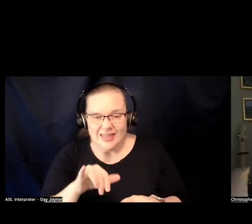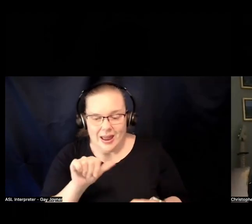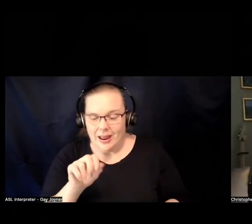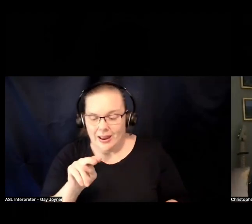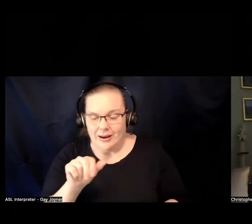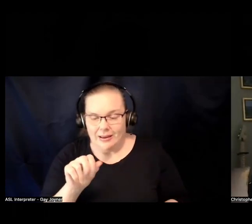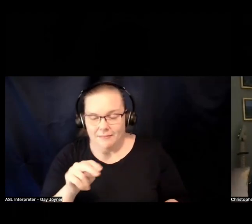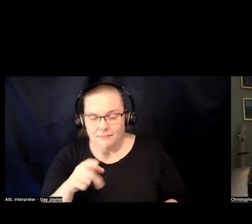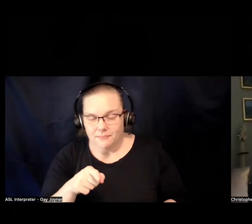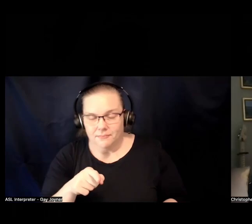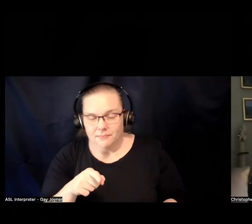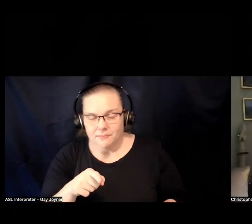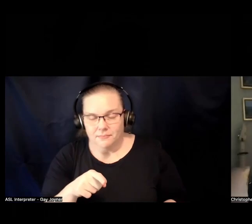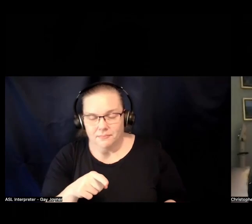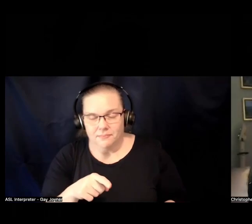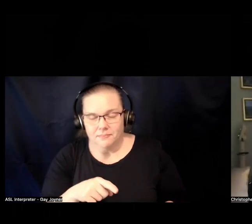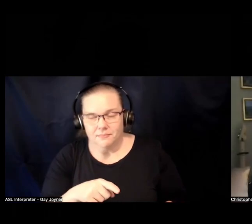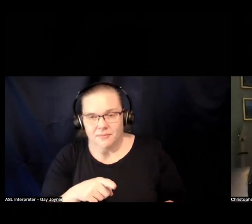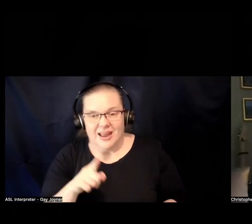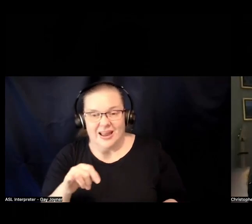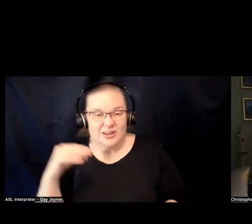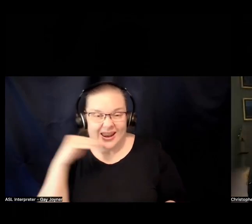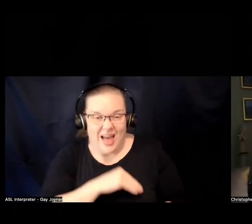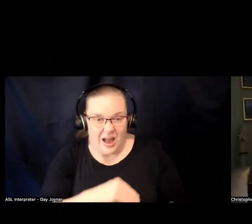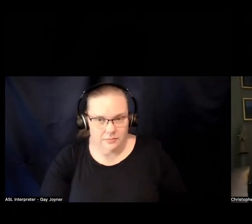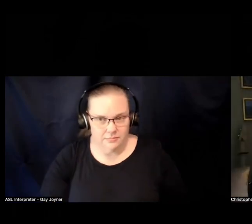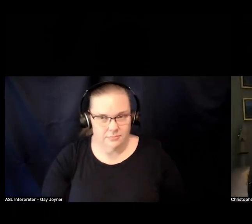She shot back, it's a goddamn lie.